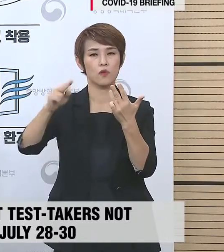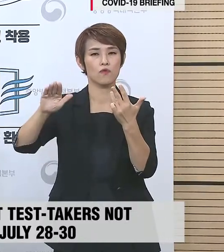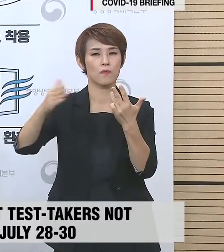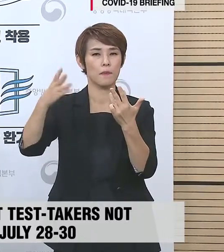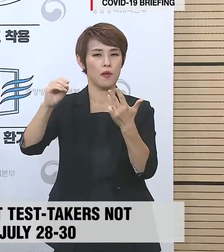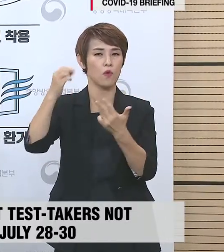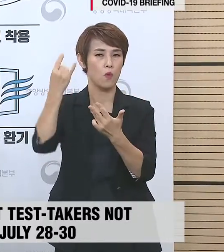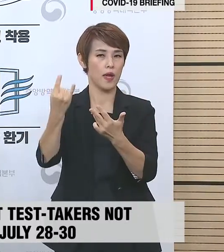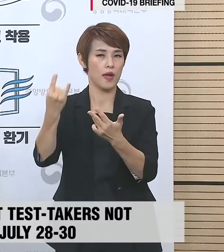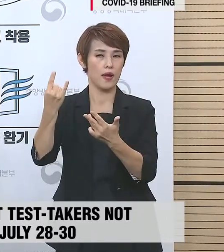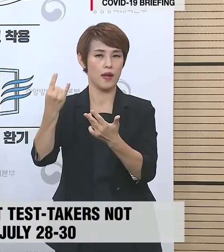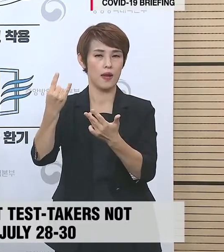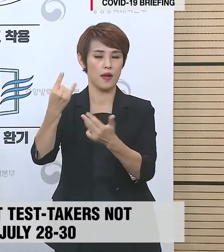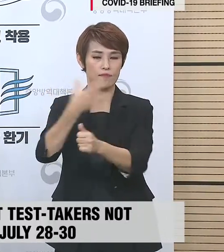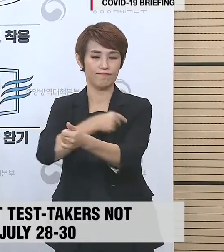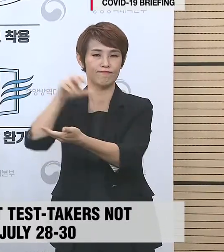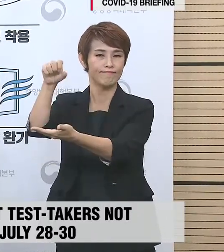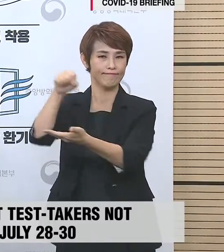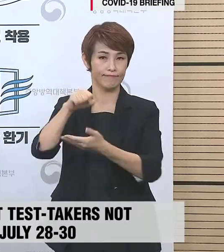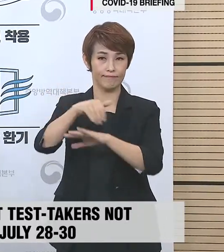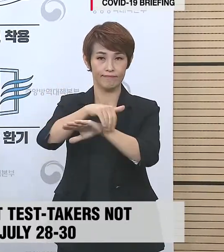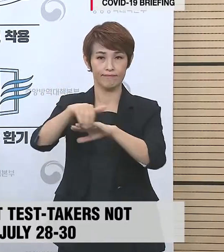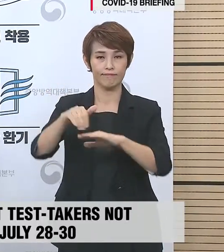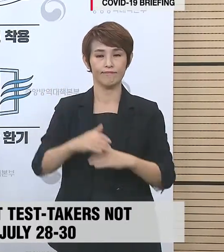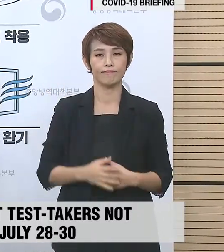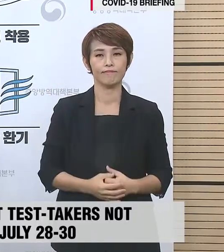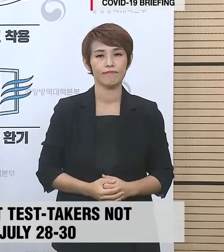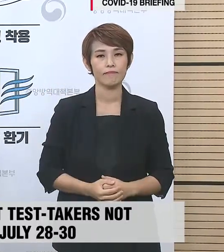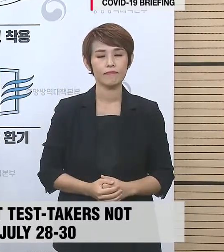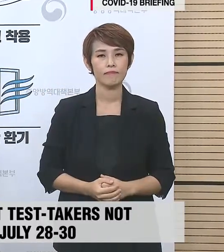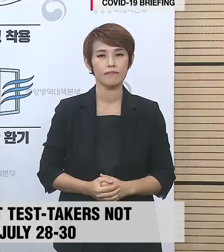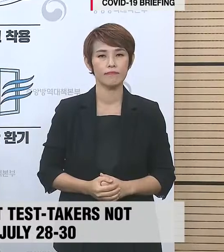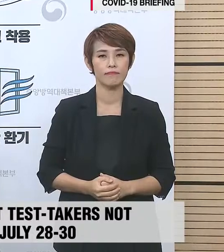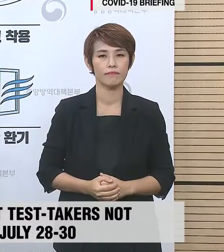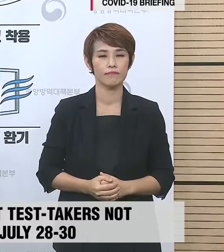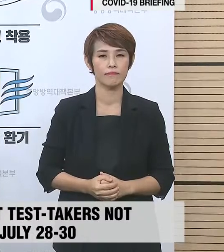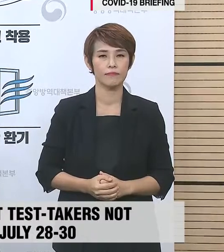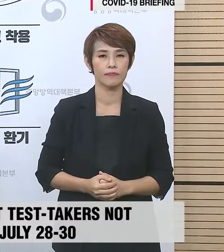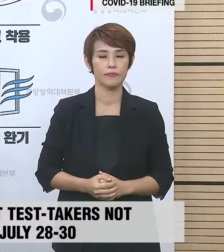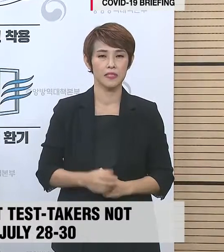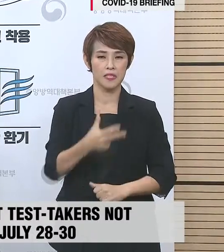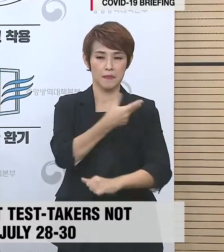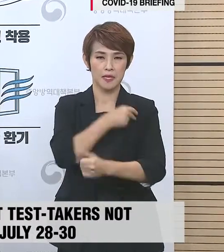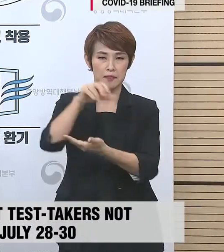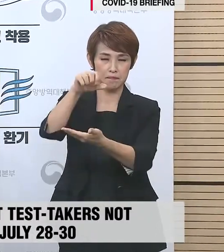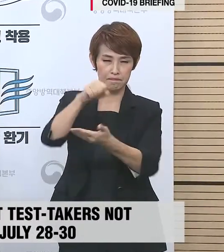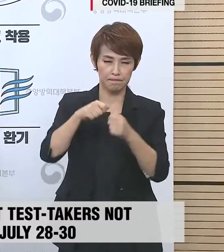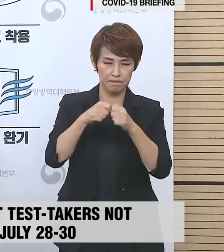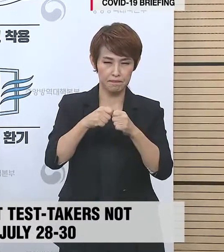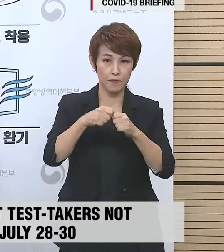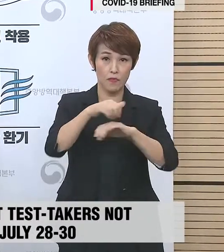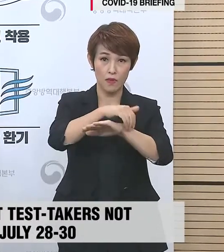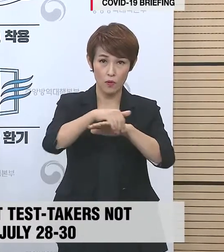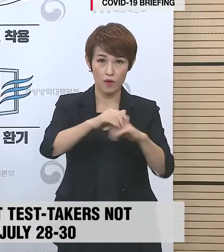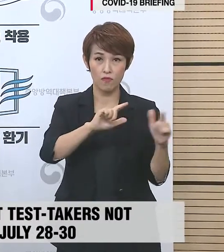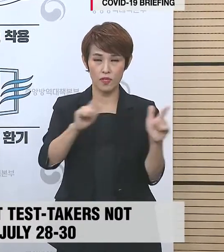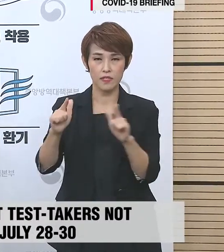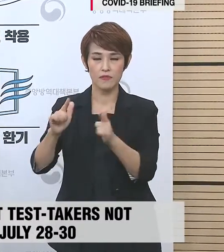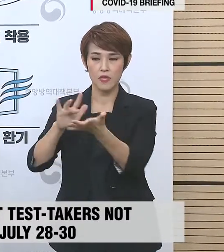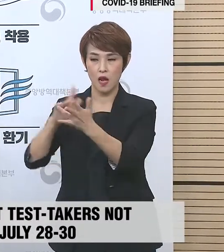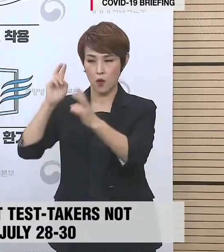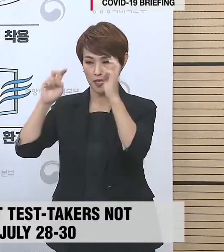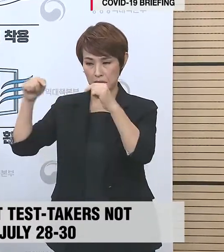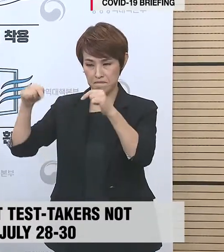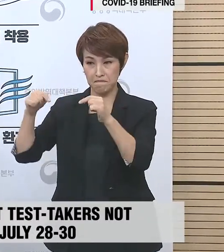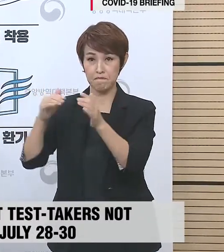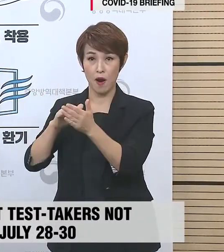vaccine to arrive in the month of July. And we also have in schedule about 20 million doses to arrive in the month of August.